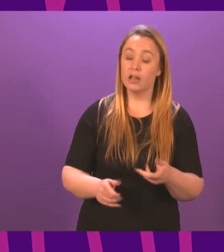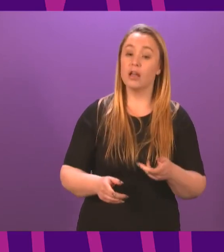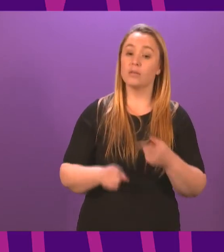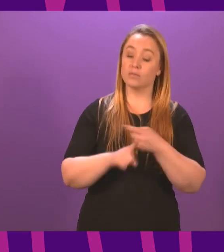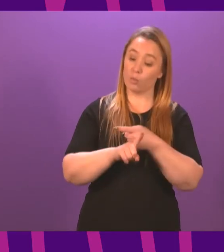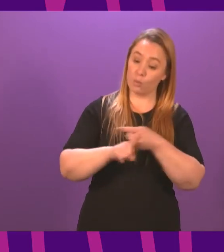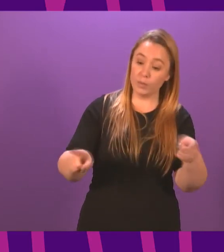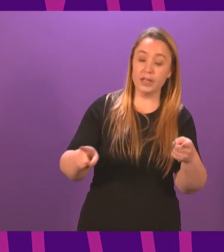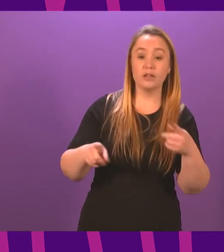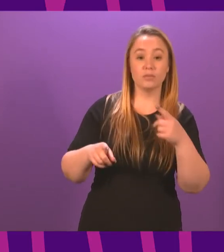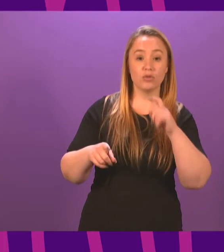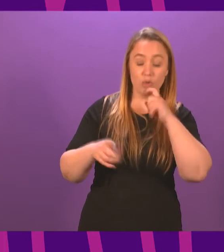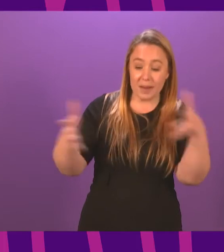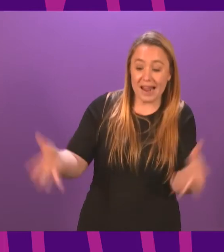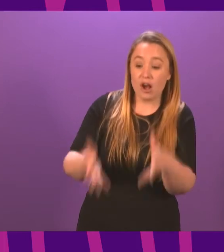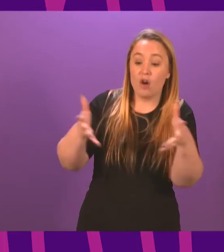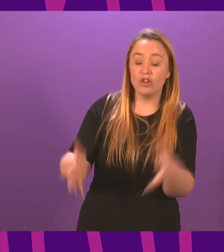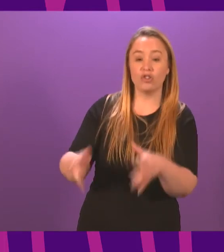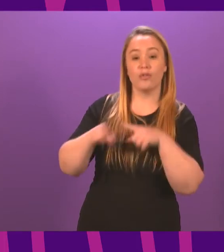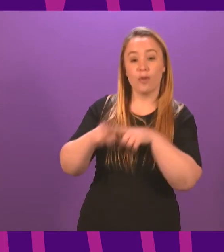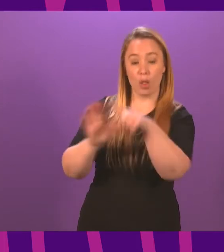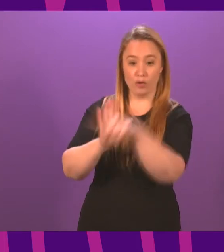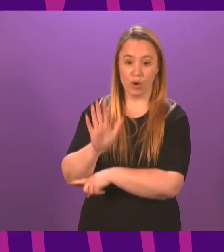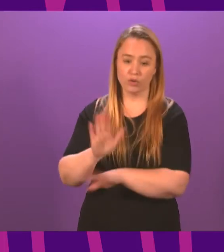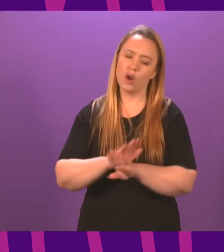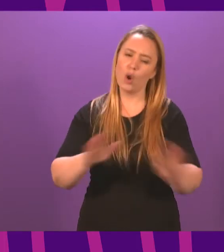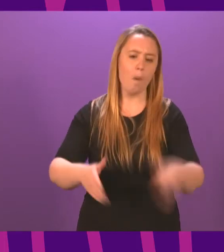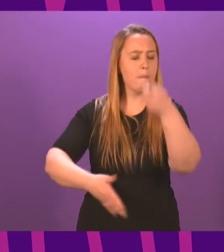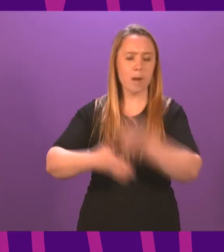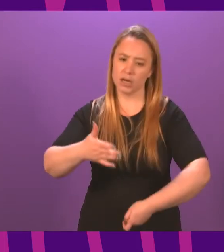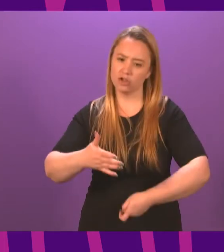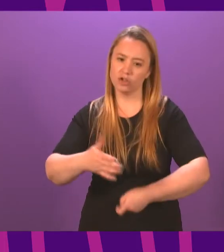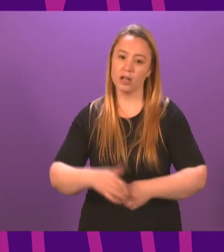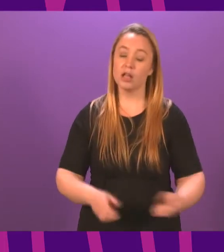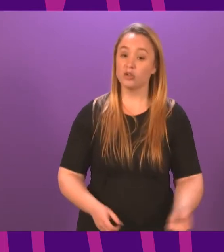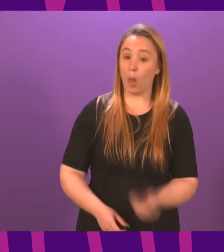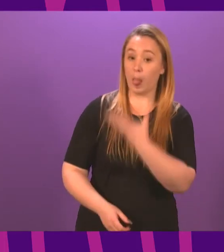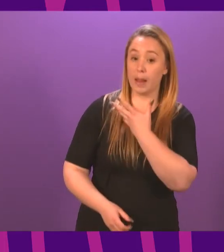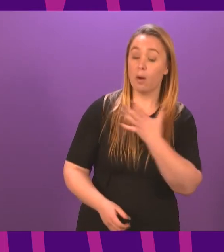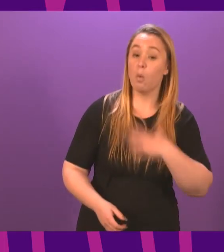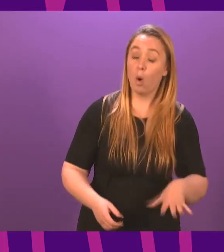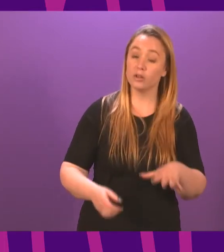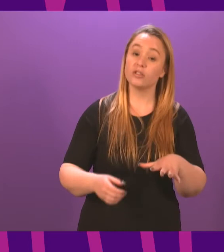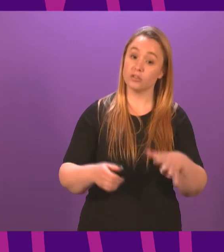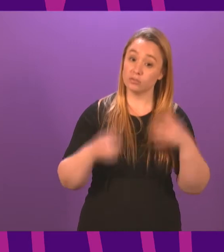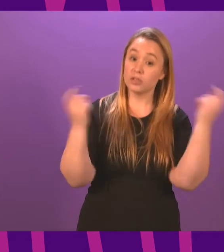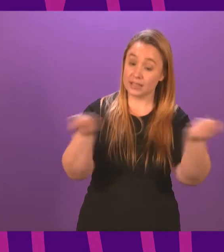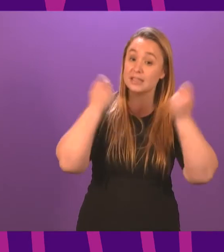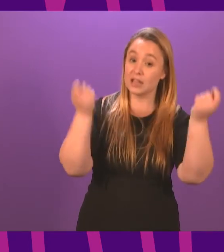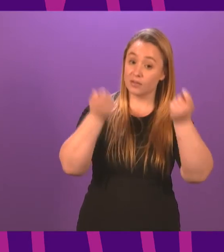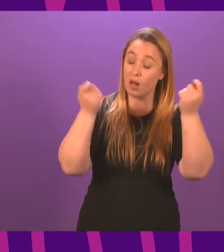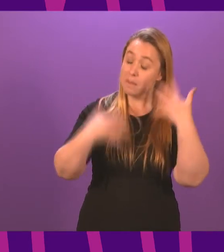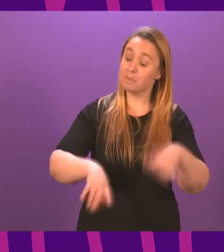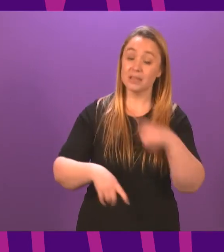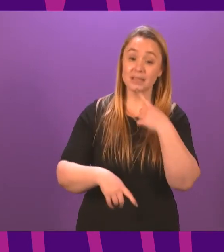and encouraged to comply, not criminalised. Presiding Officer, in conclusion, Labour wants the government measures to succeed. We have continually said